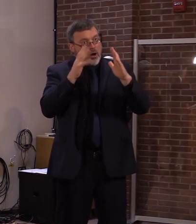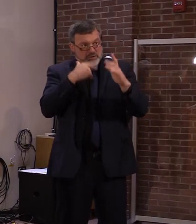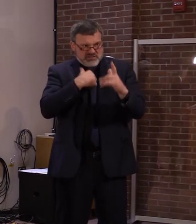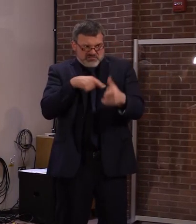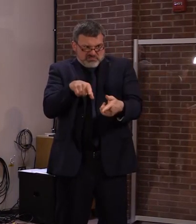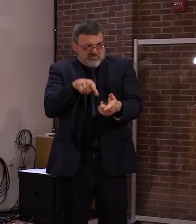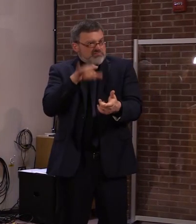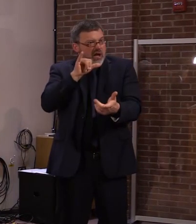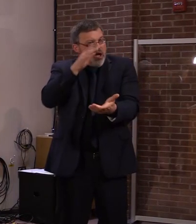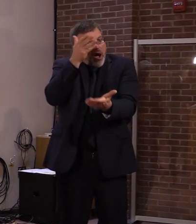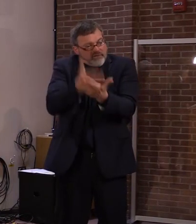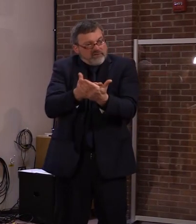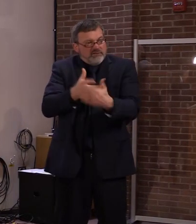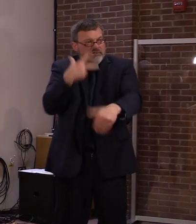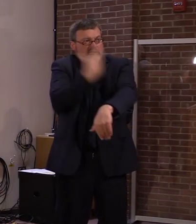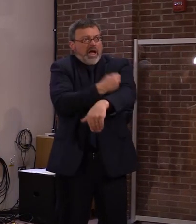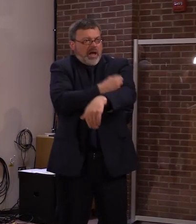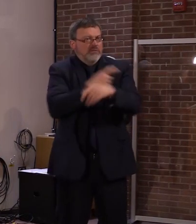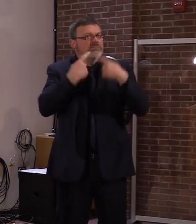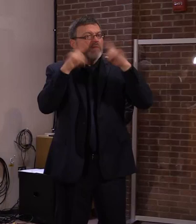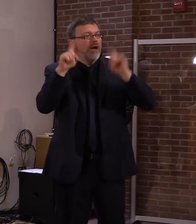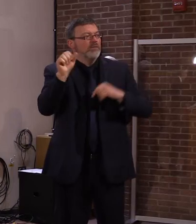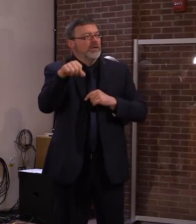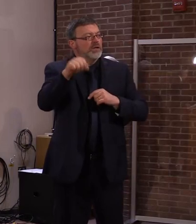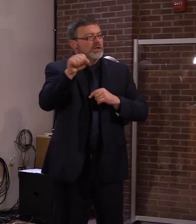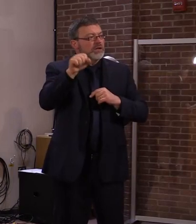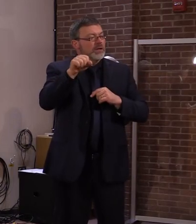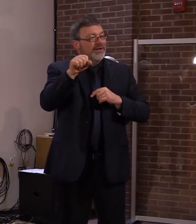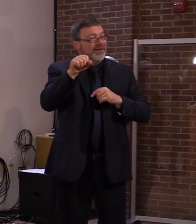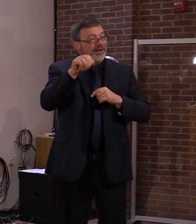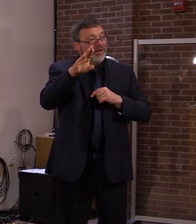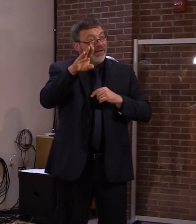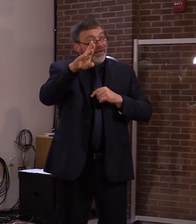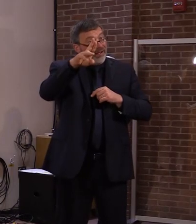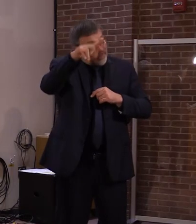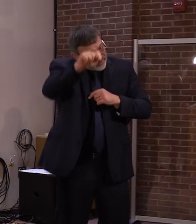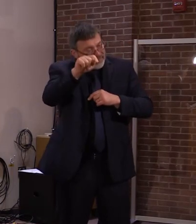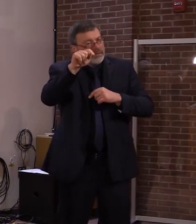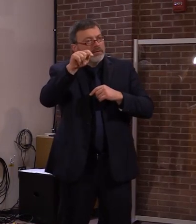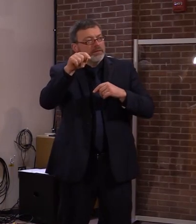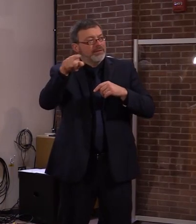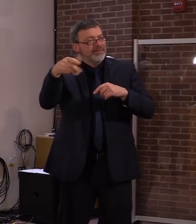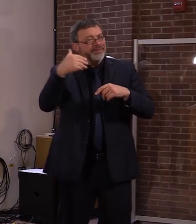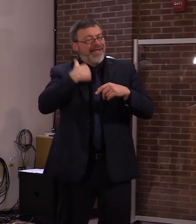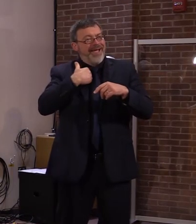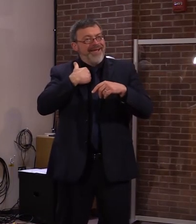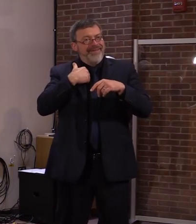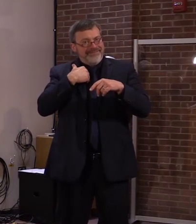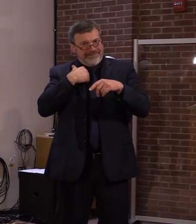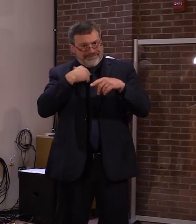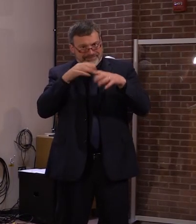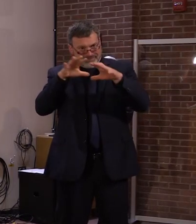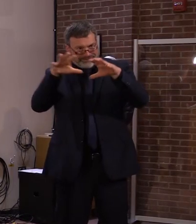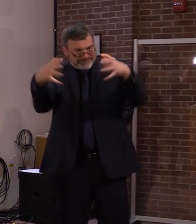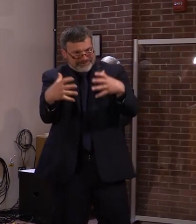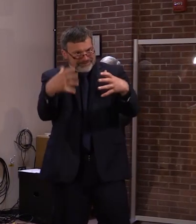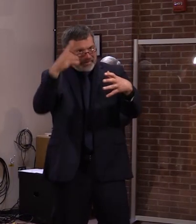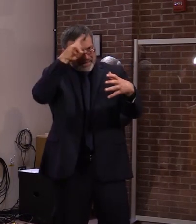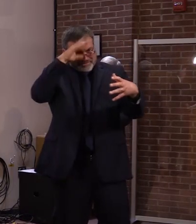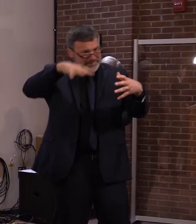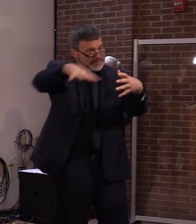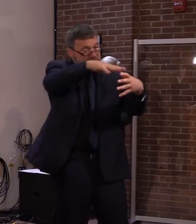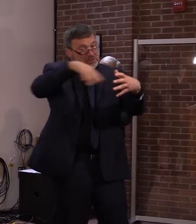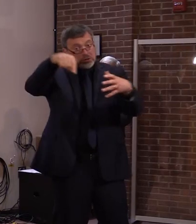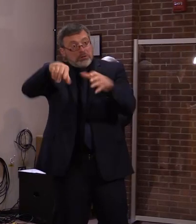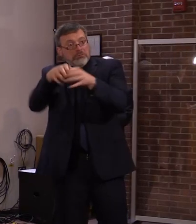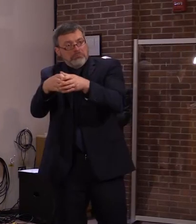on our hospitals, which are already under stress from an increase in patients needing care for health issues that are not related